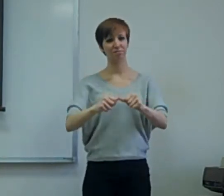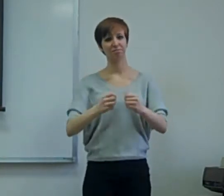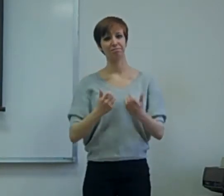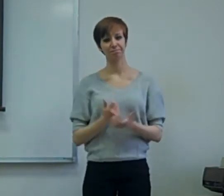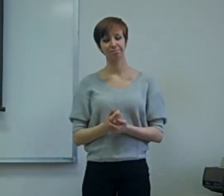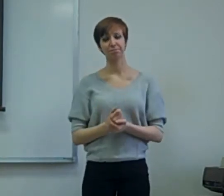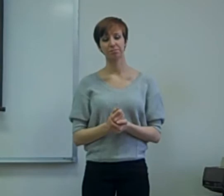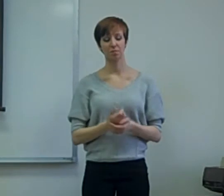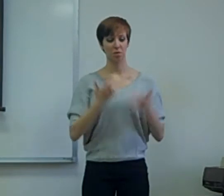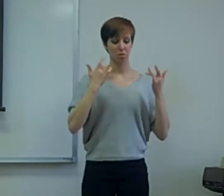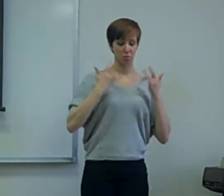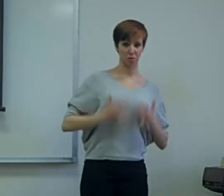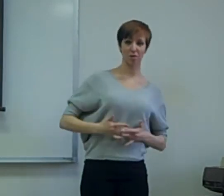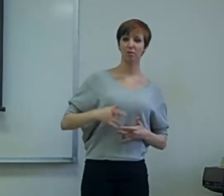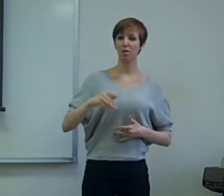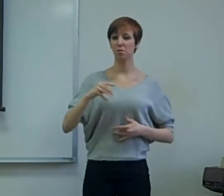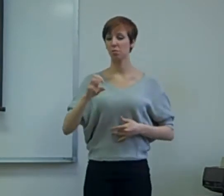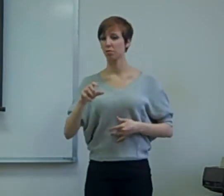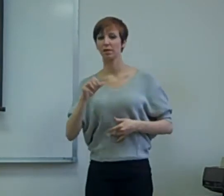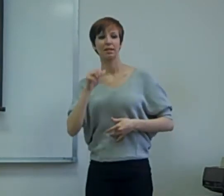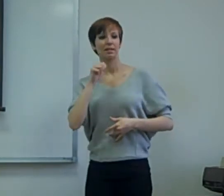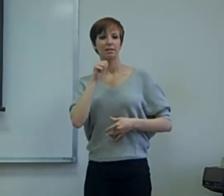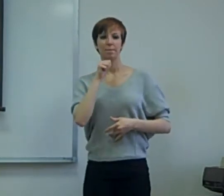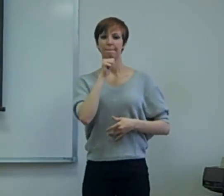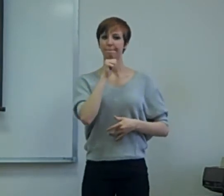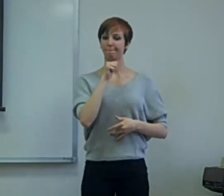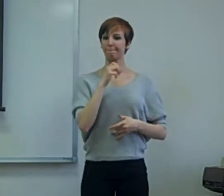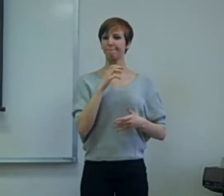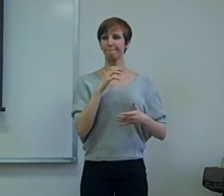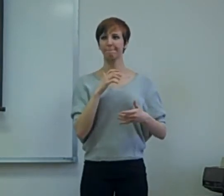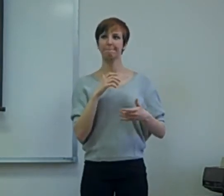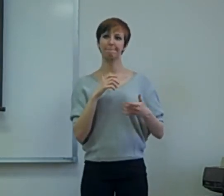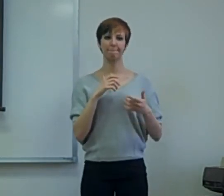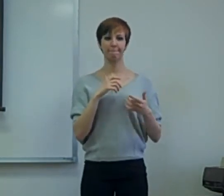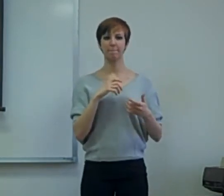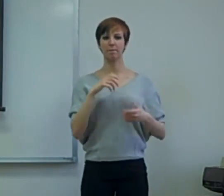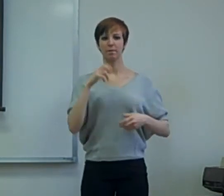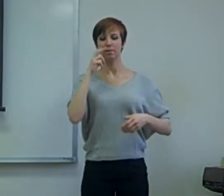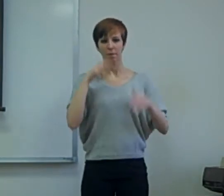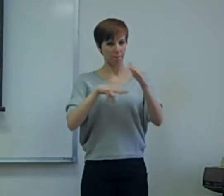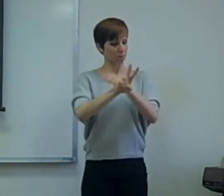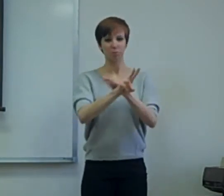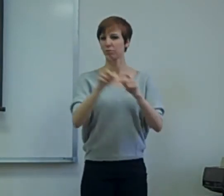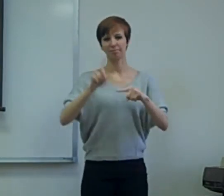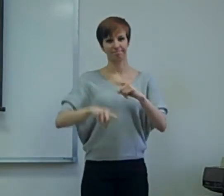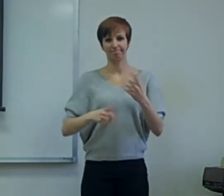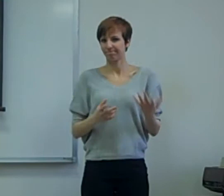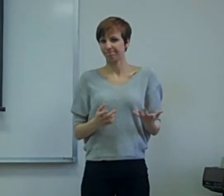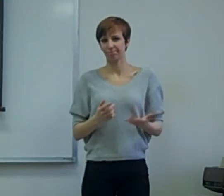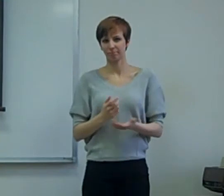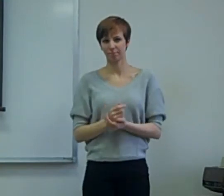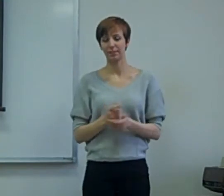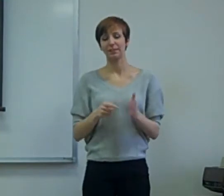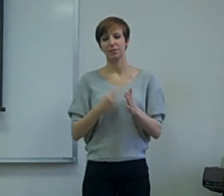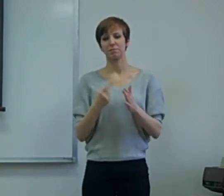Grief and mourning are unpredictable. Okay, so here's my story. I do really stupid things sometimes,